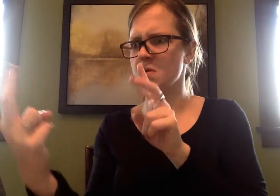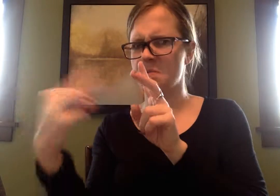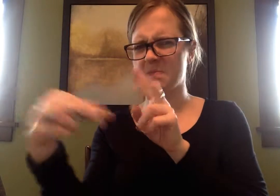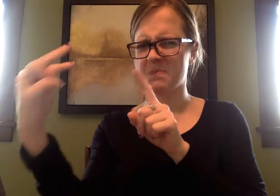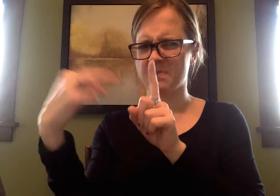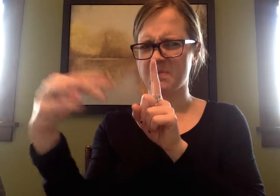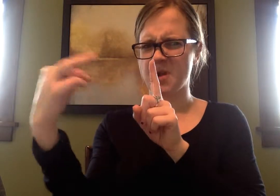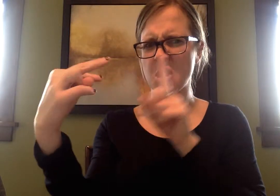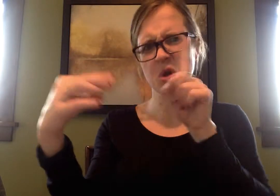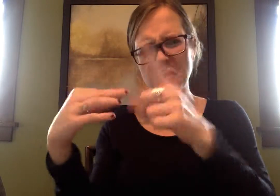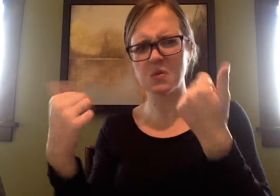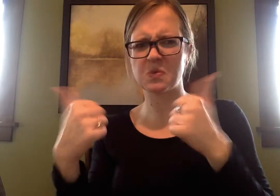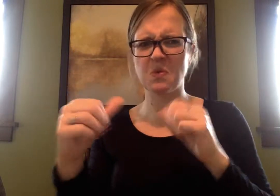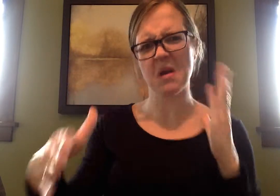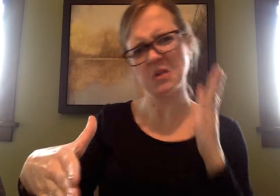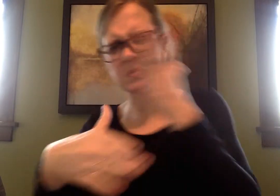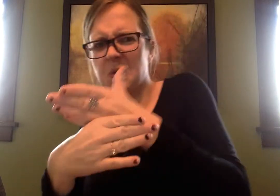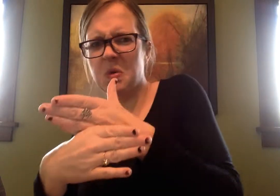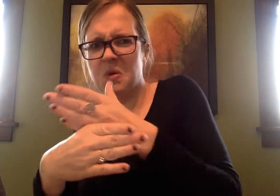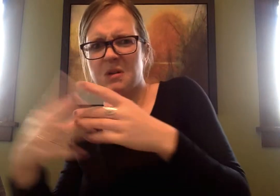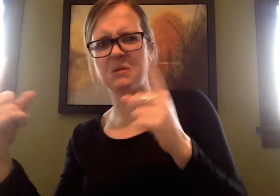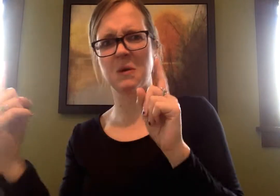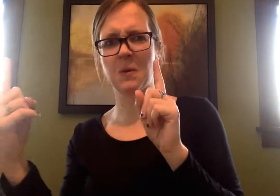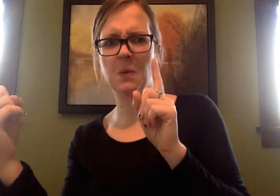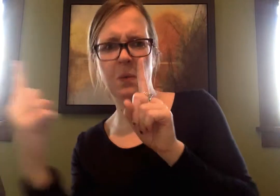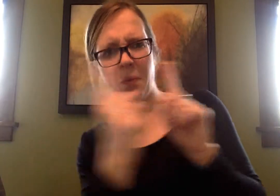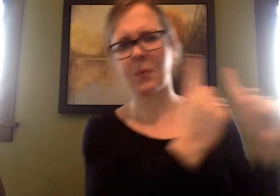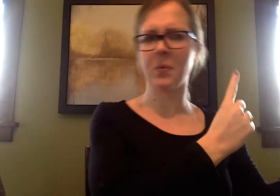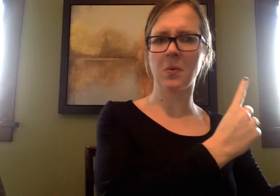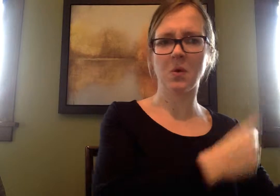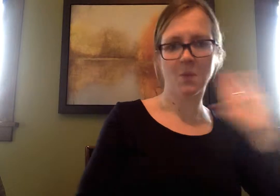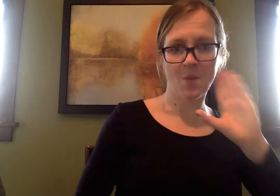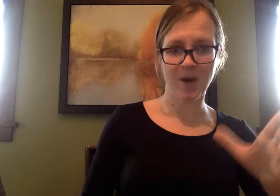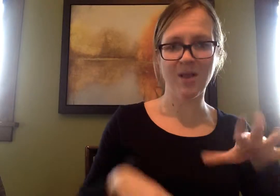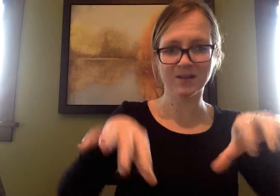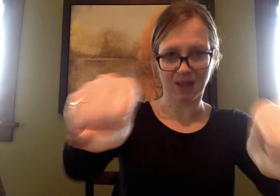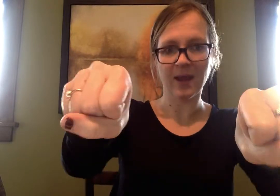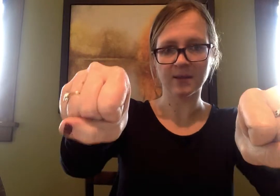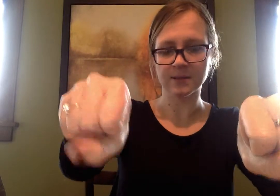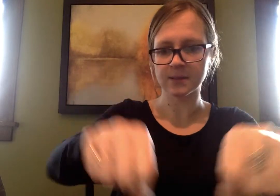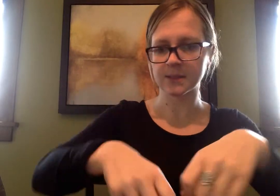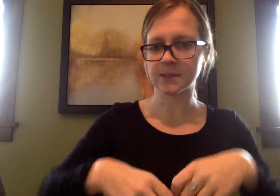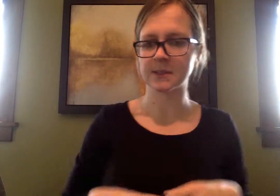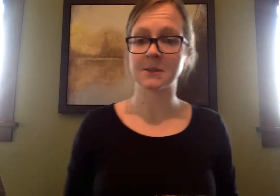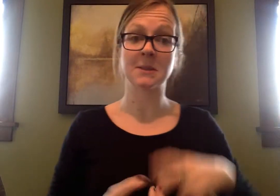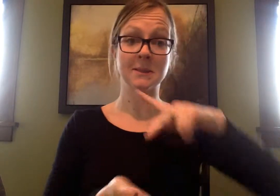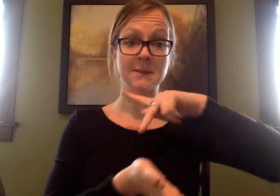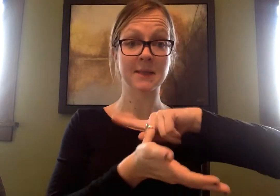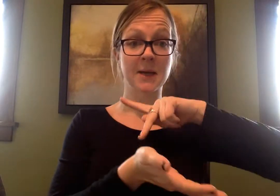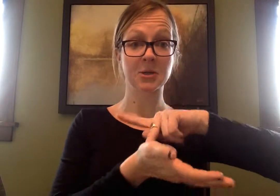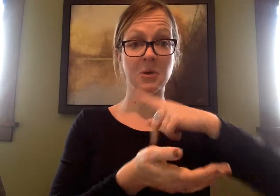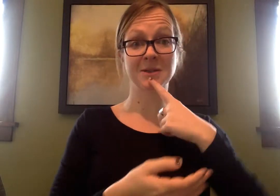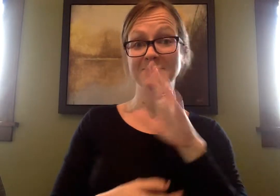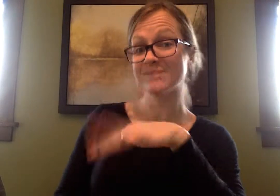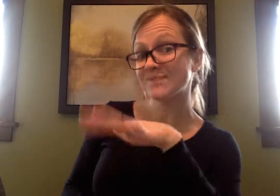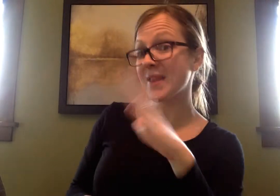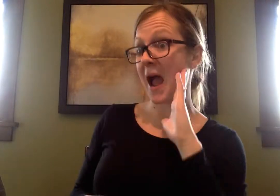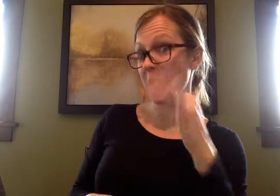of him in Haller Park. Dr. Paula offered to drive to Malindi herself to bring Owen to his new